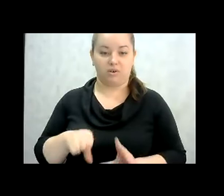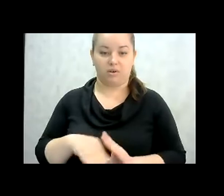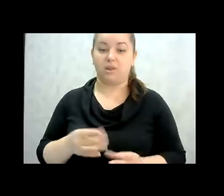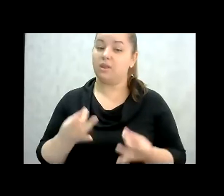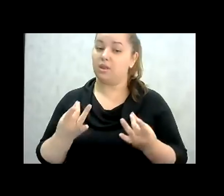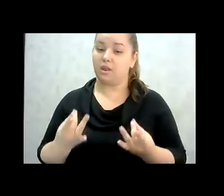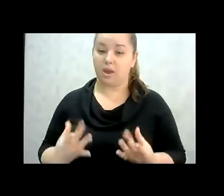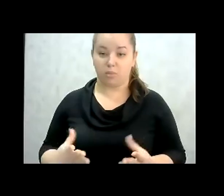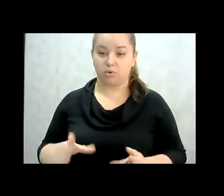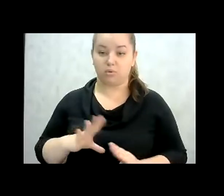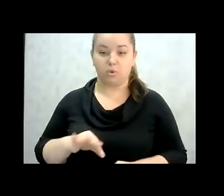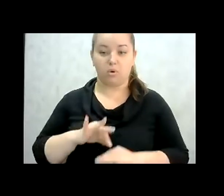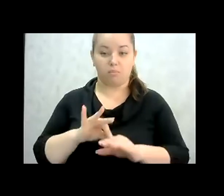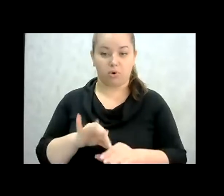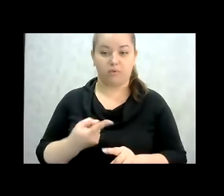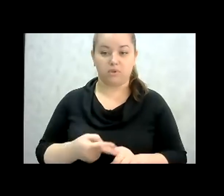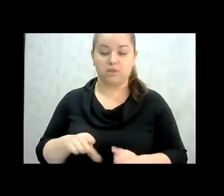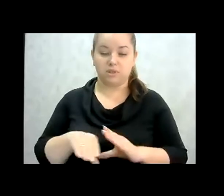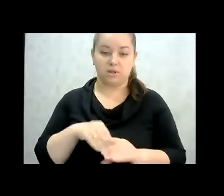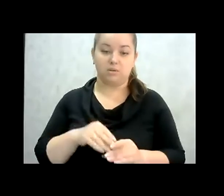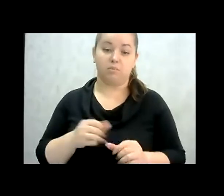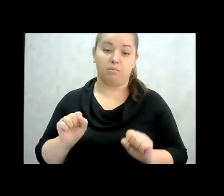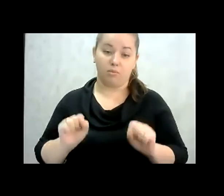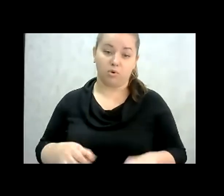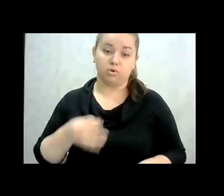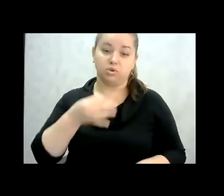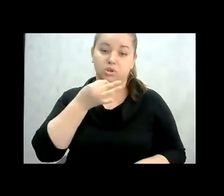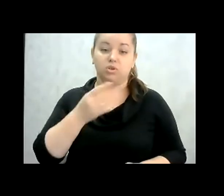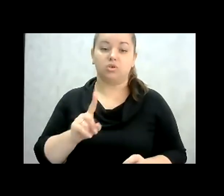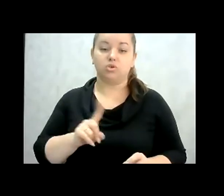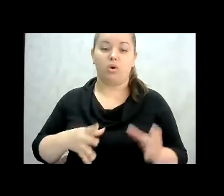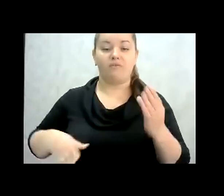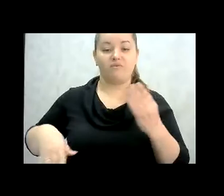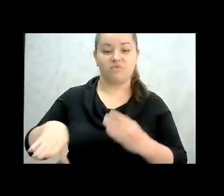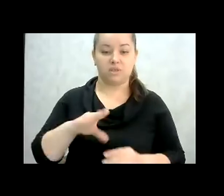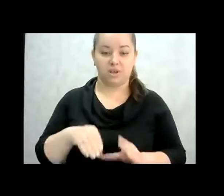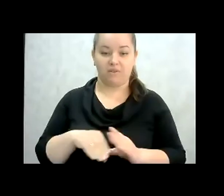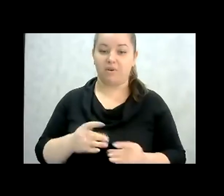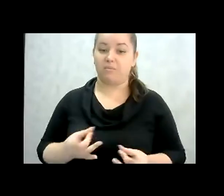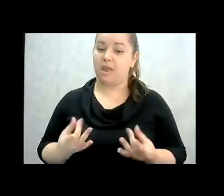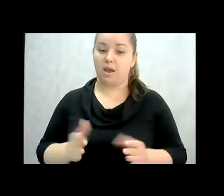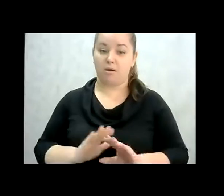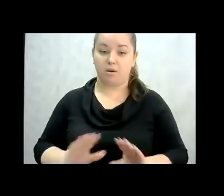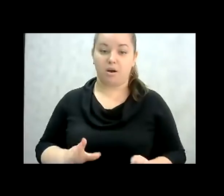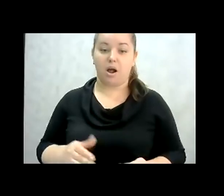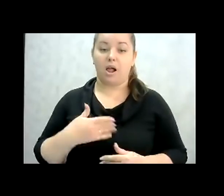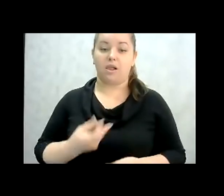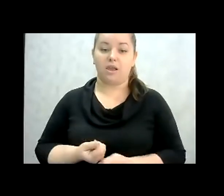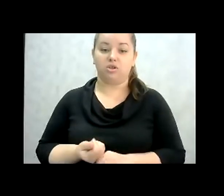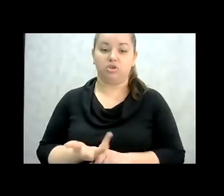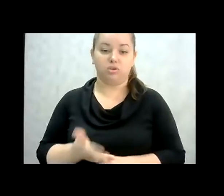are, I believe there is enough evidence to support the claim that these elections were particularly